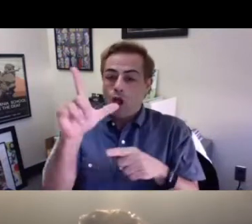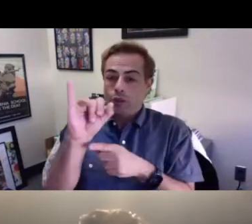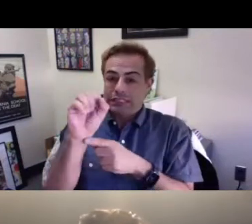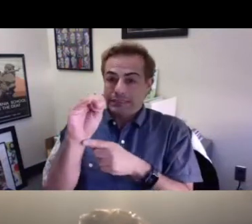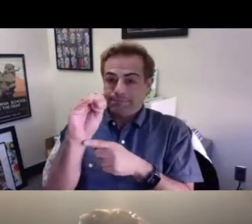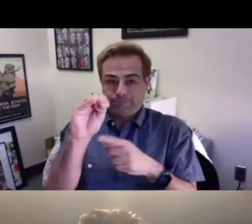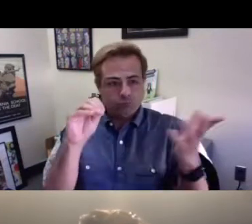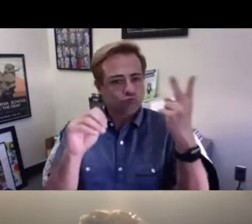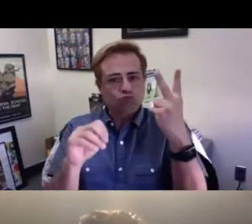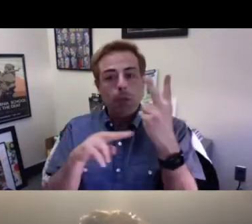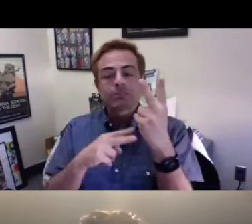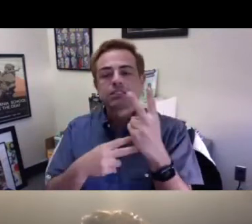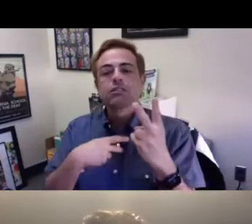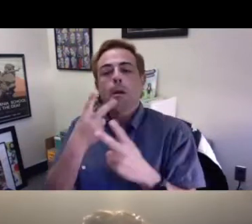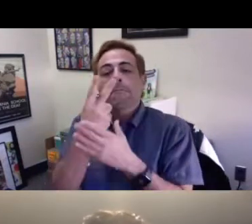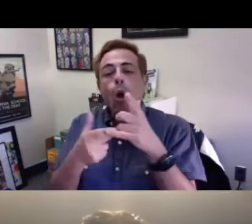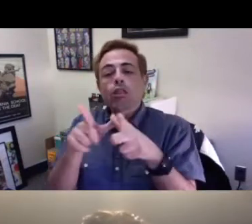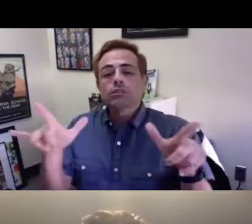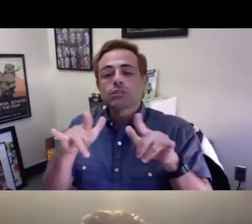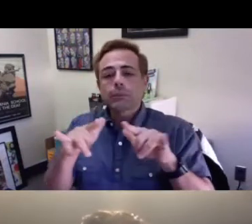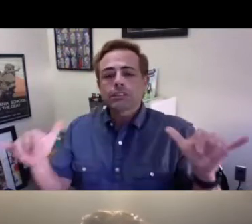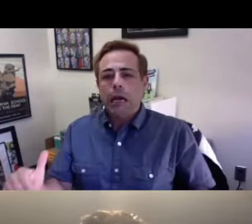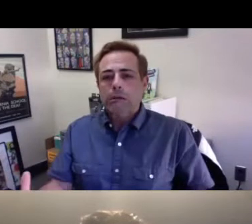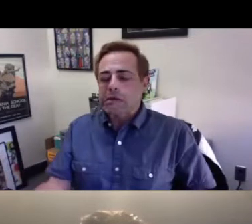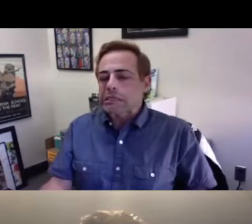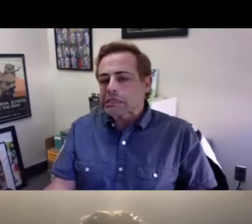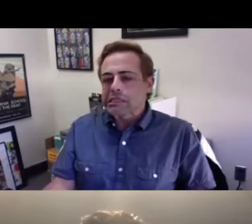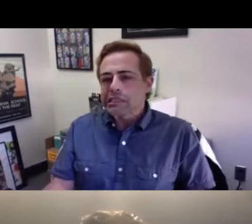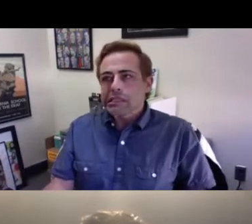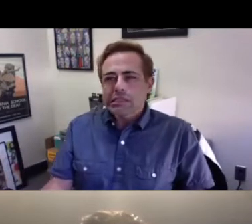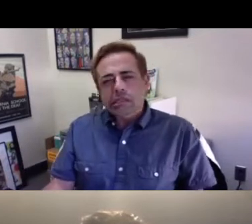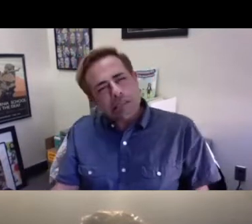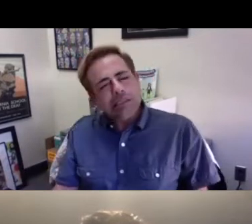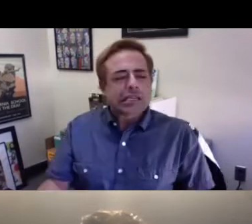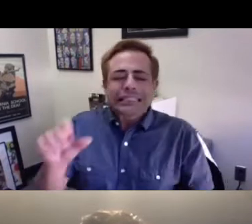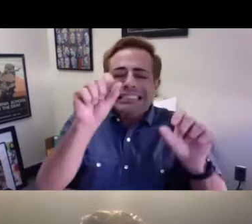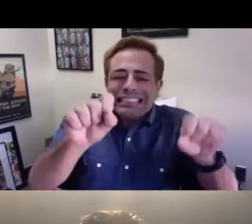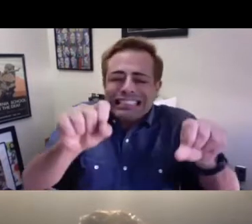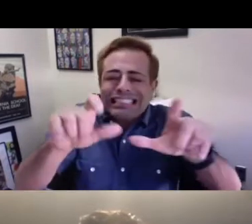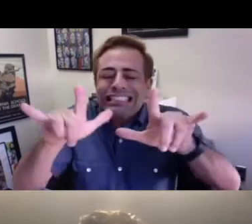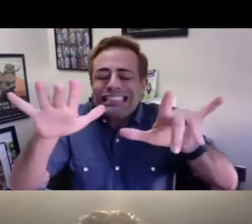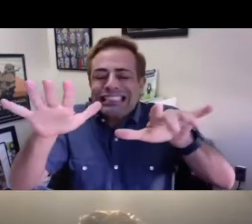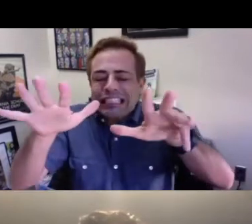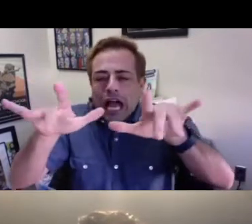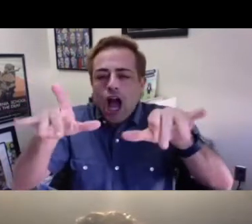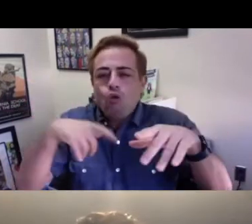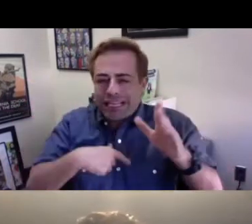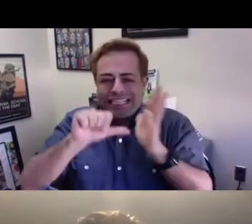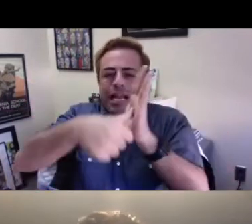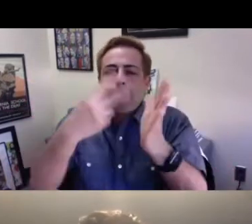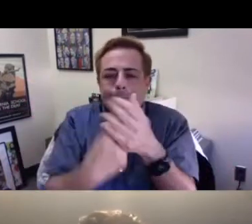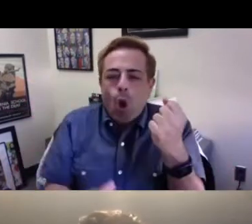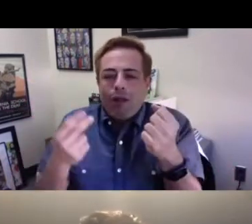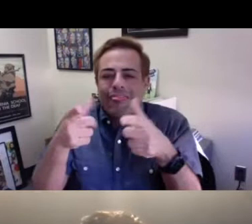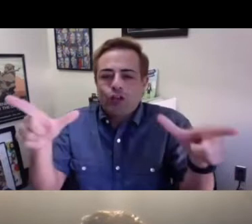Now, people with two languages cannot use both languages at the